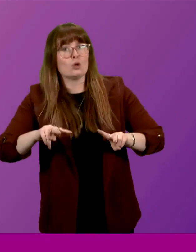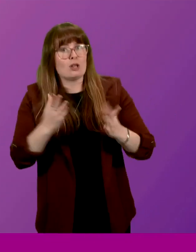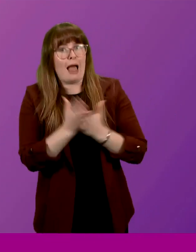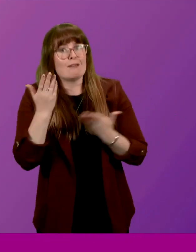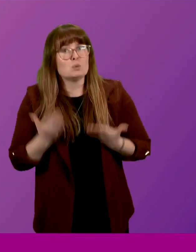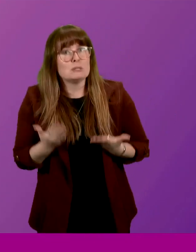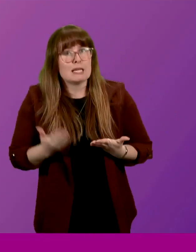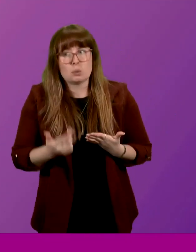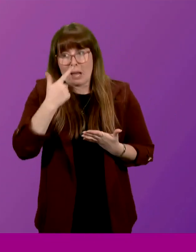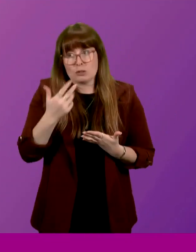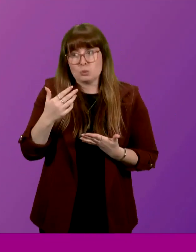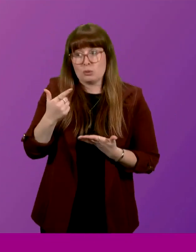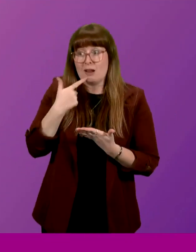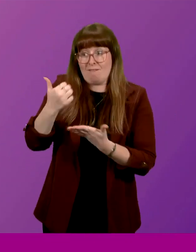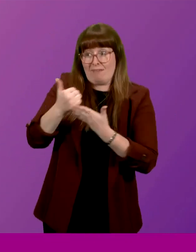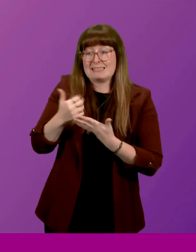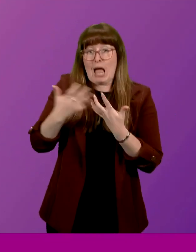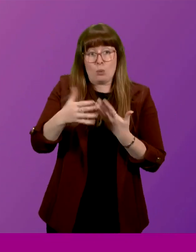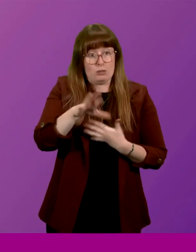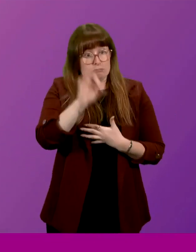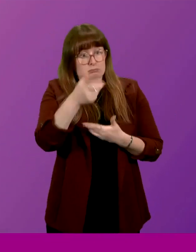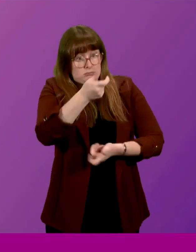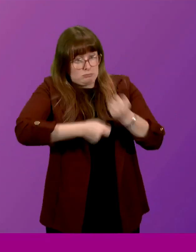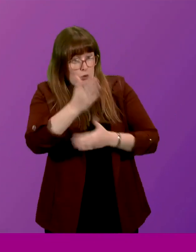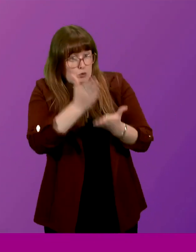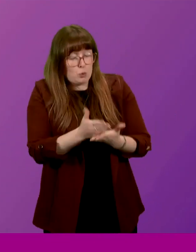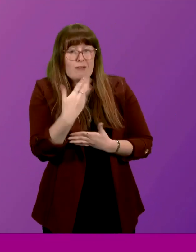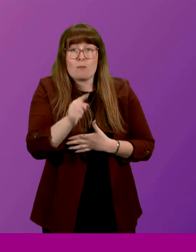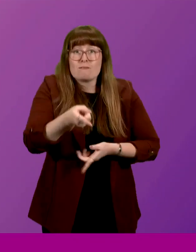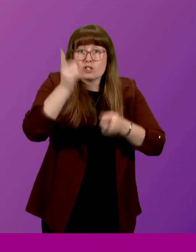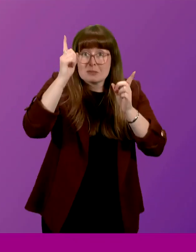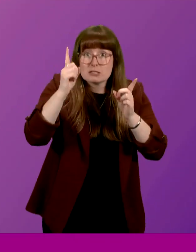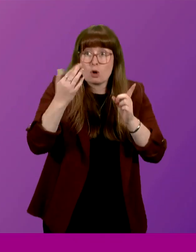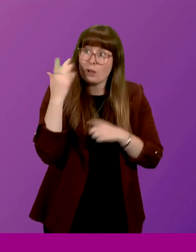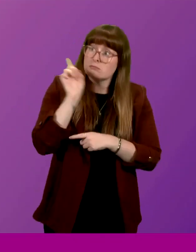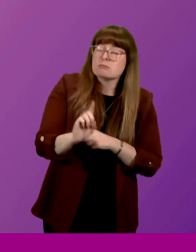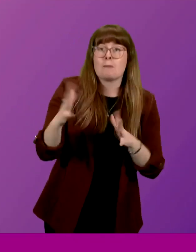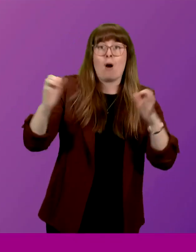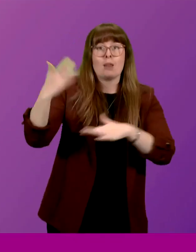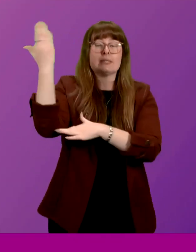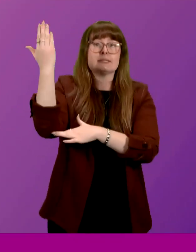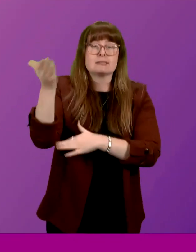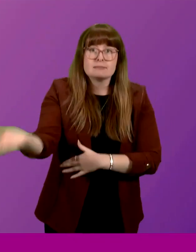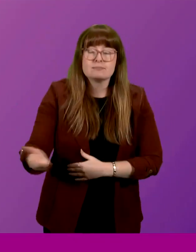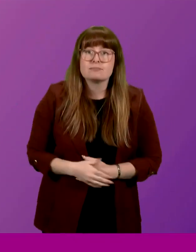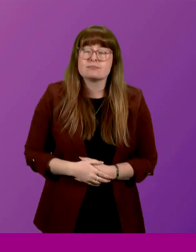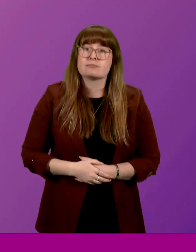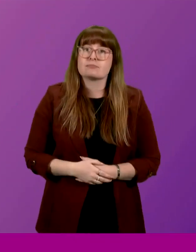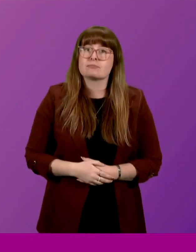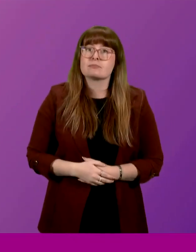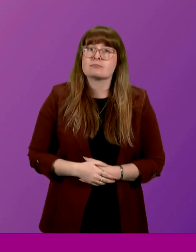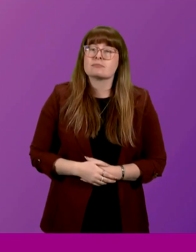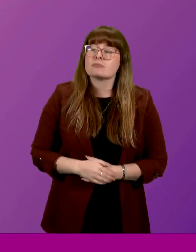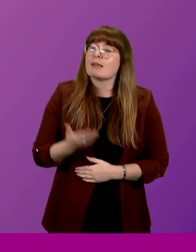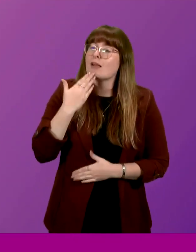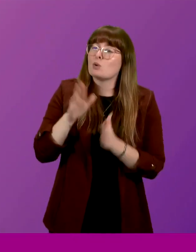your advice as to how we finally get the truth from the First Minister when he appears in this Parliament? Thank you, Mr